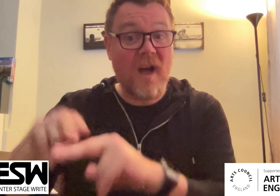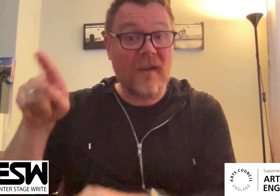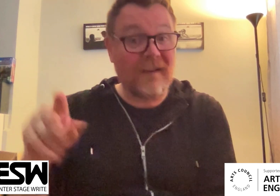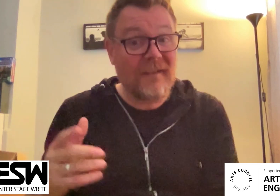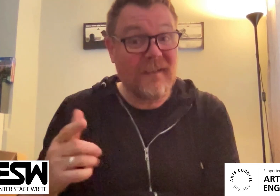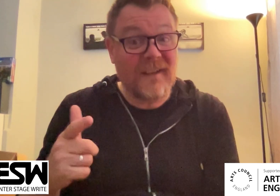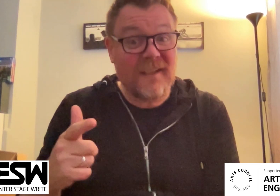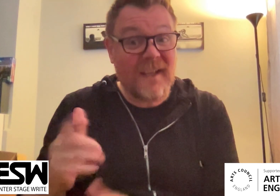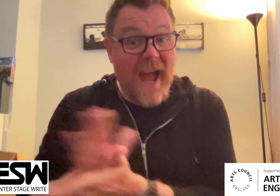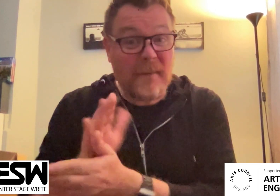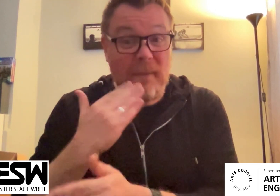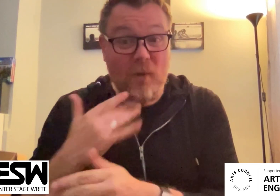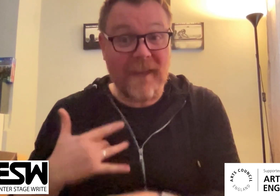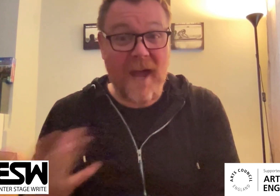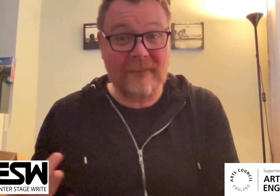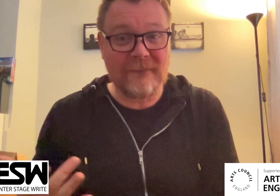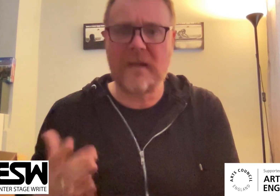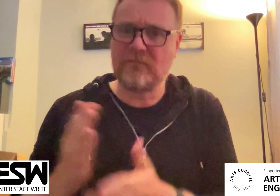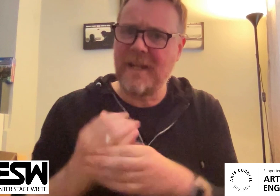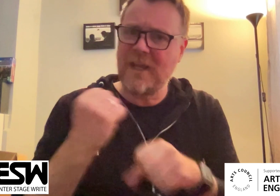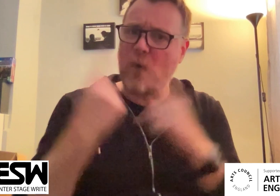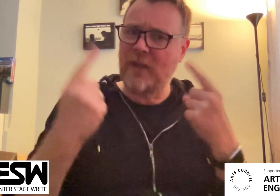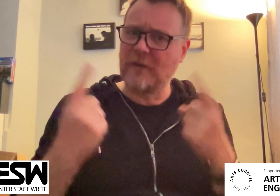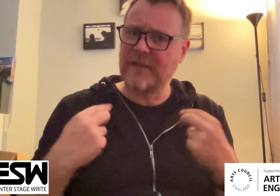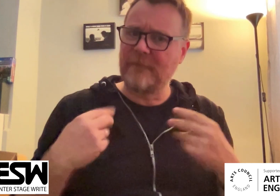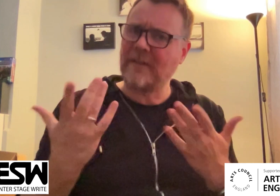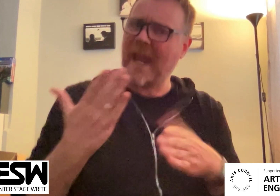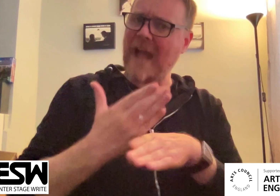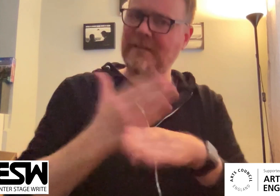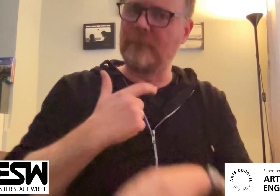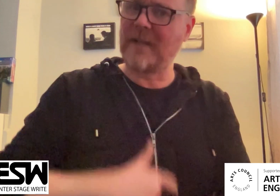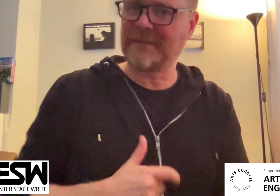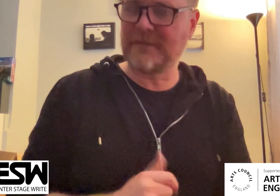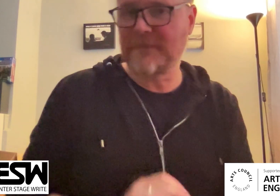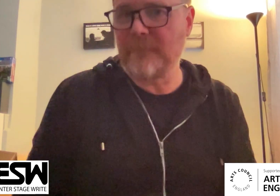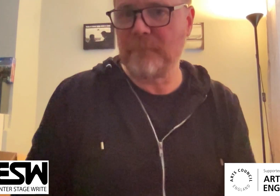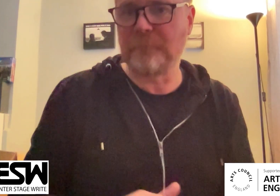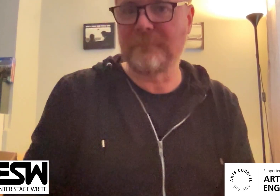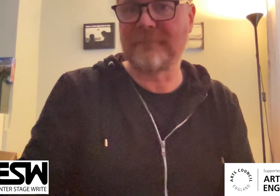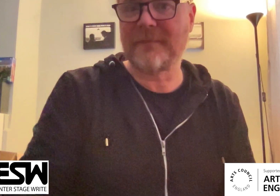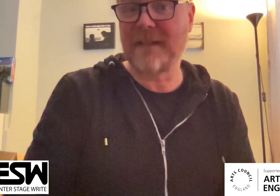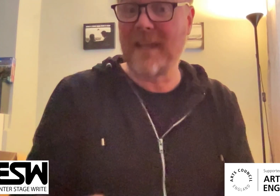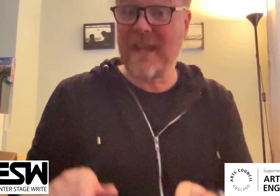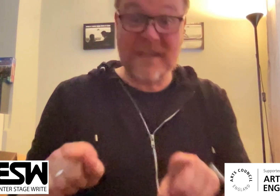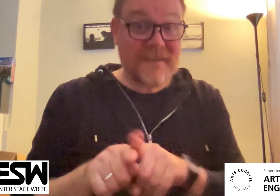house. If they're a passive character, they never would have left home in the first place. They would have stayed and listened to their mother and father and who would have been happy with their